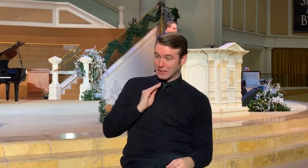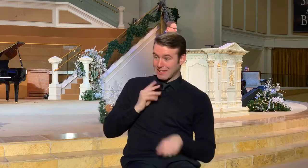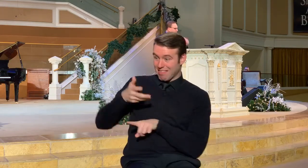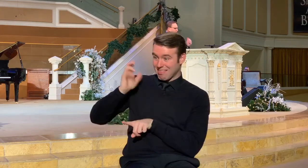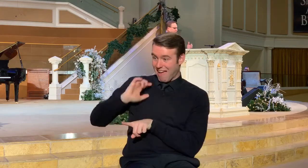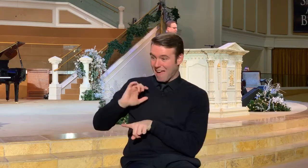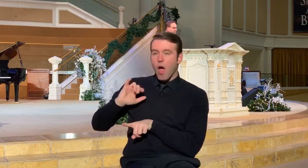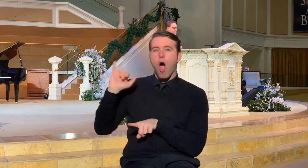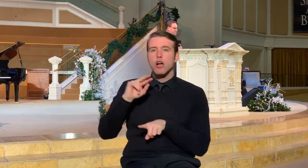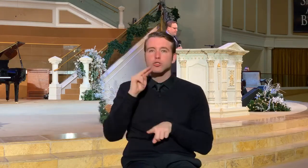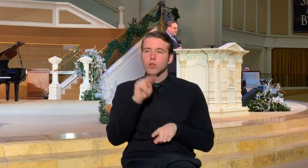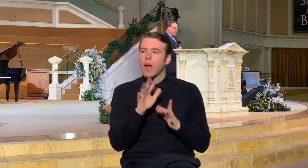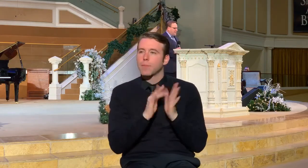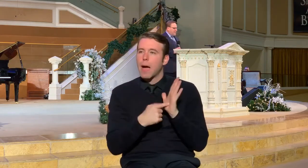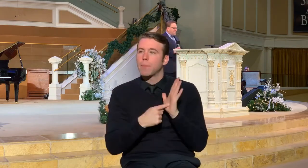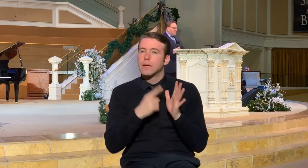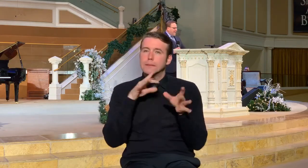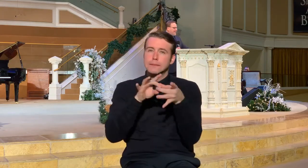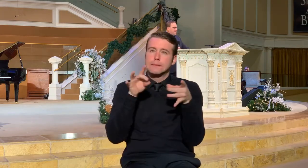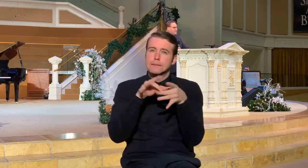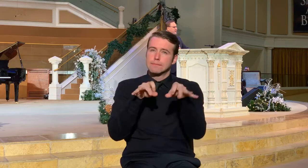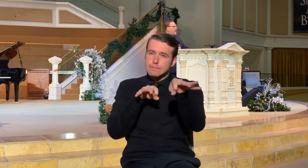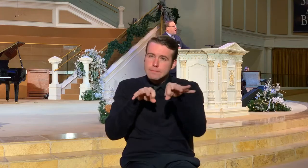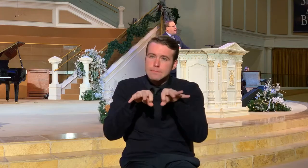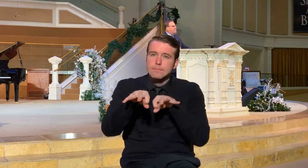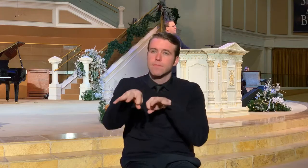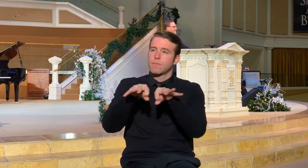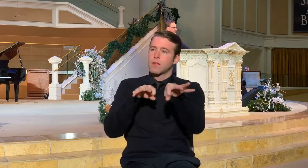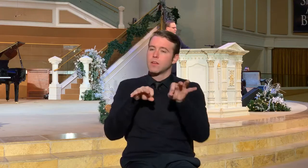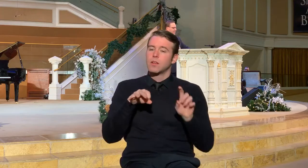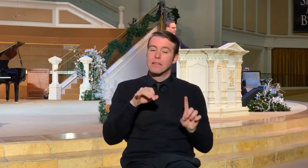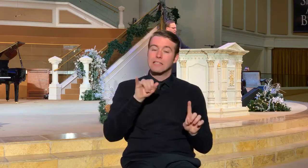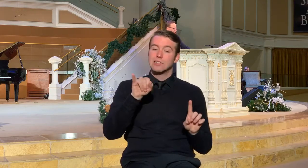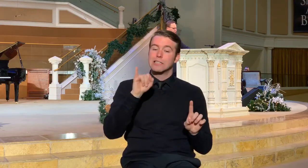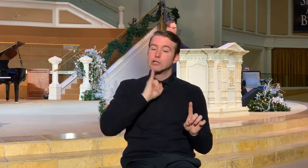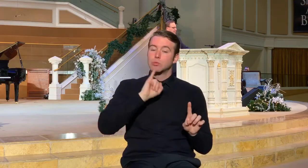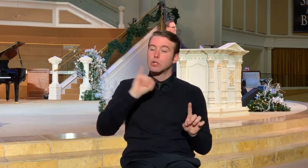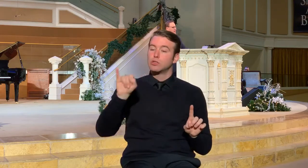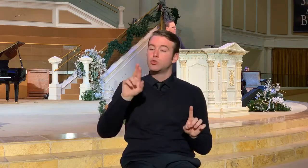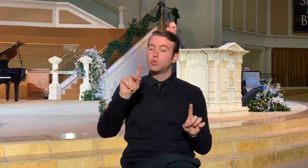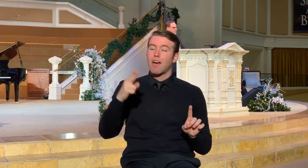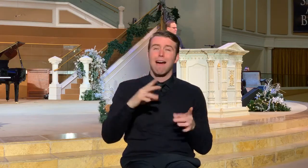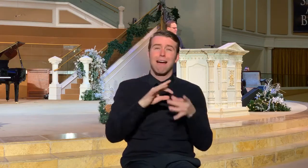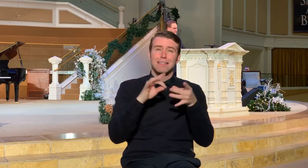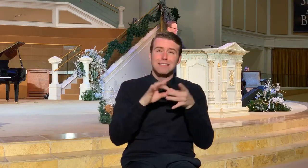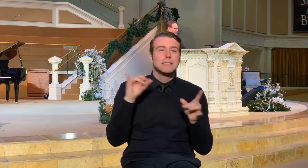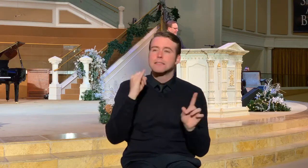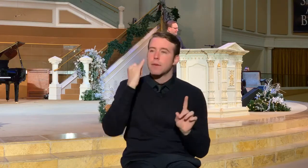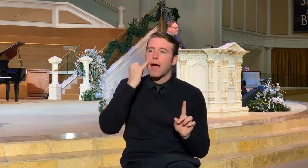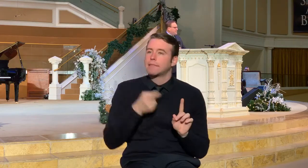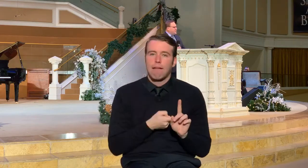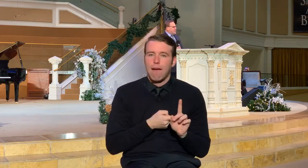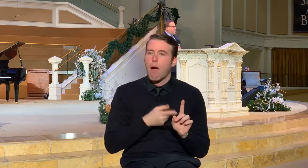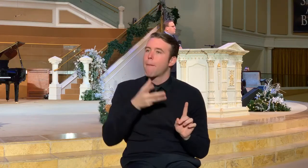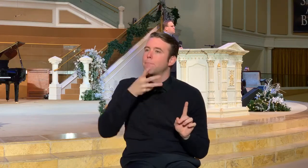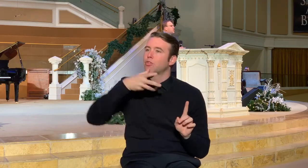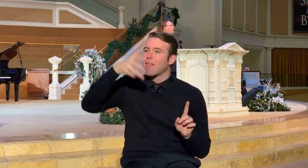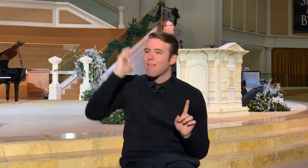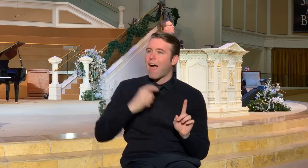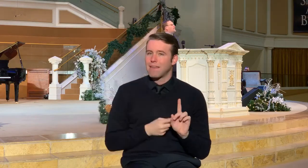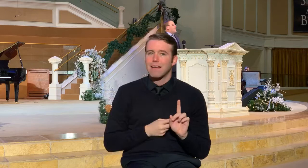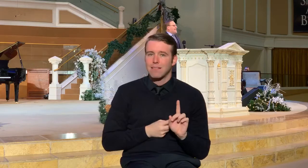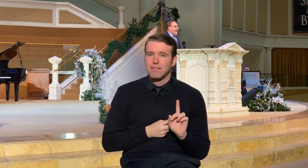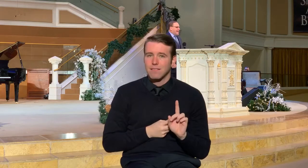God, under the unction of the Spirit, gave of Israel or Judah more specifically, she